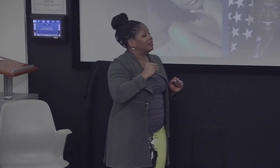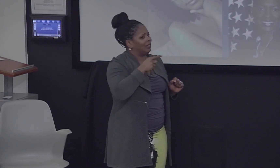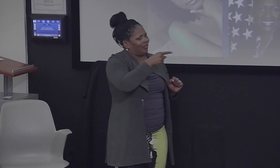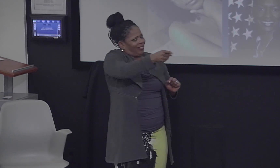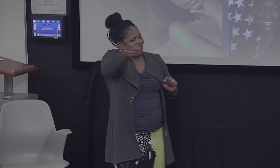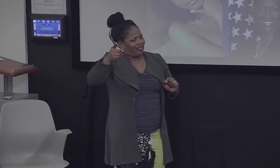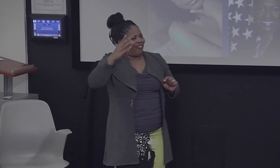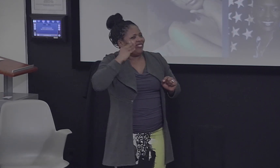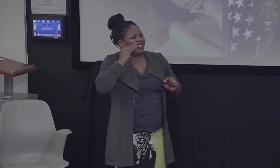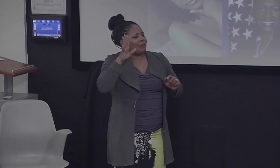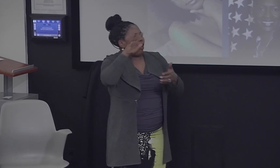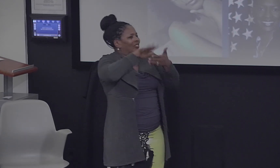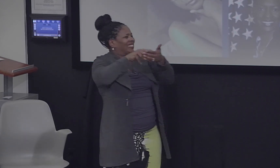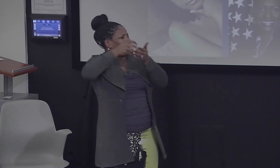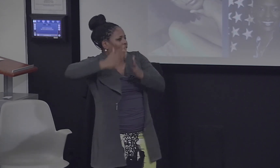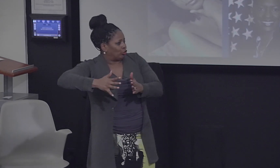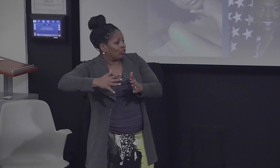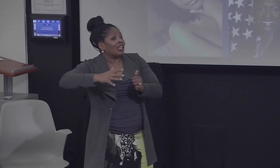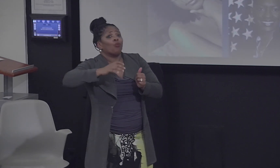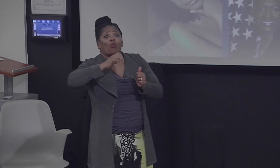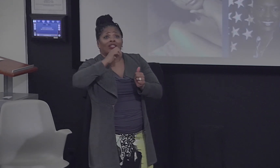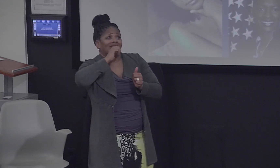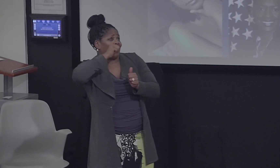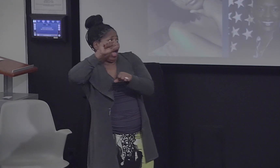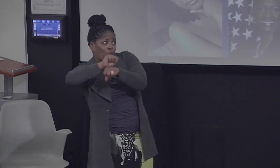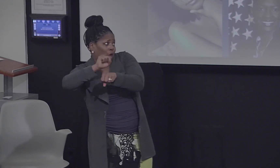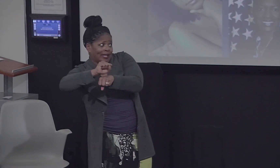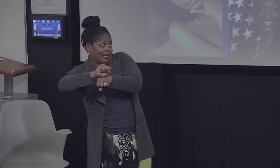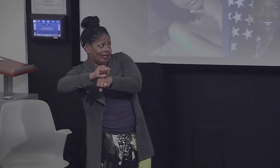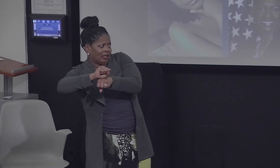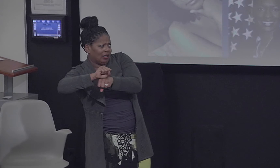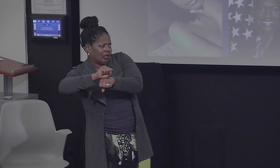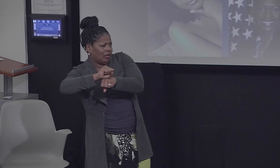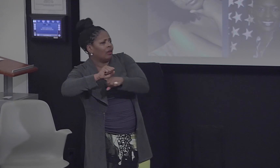system. So looking at what your experience is as a scheduler,